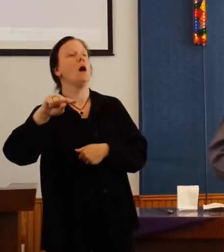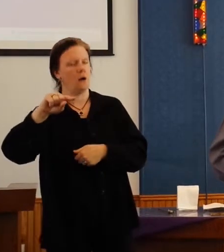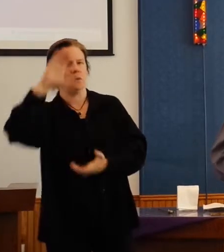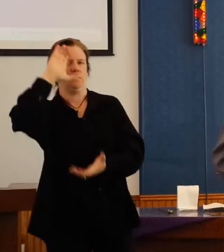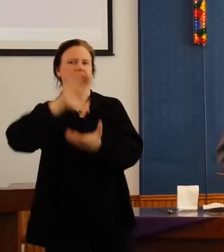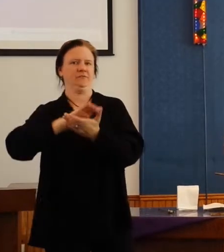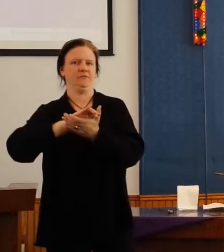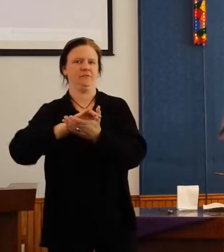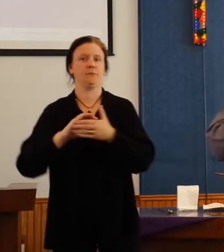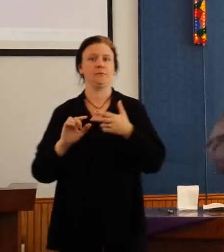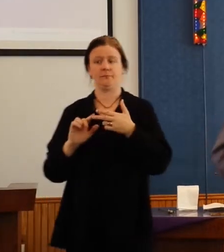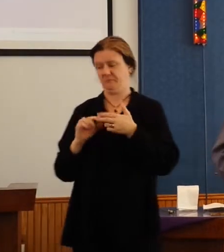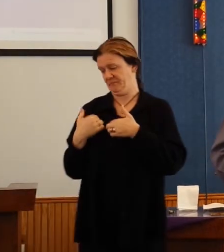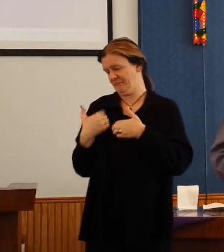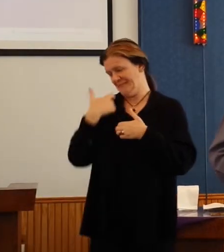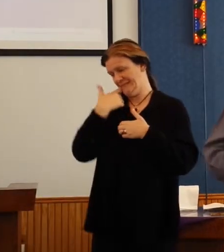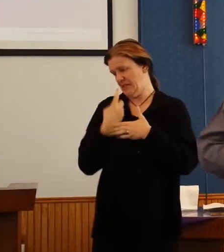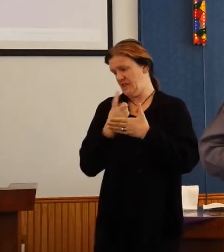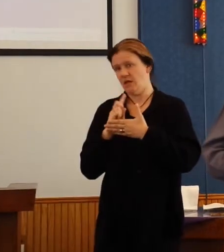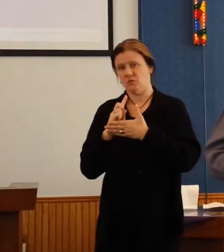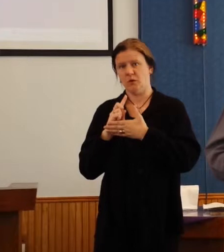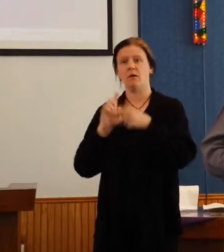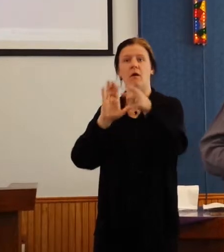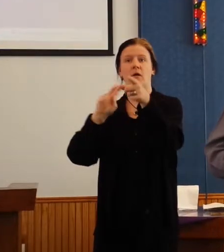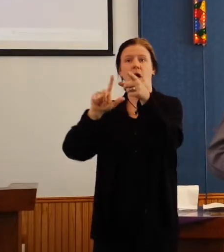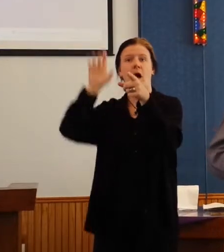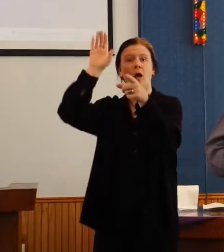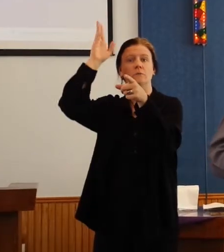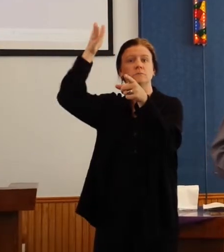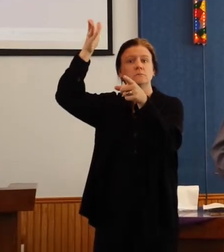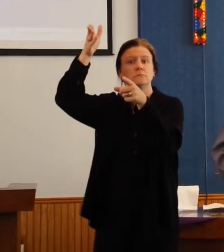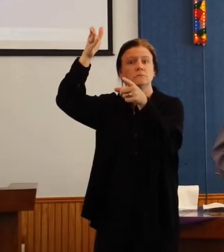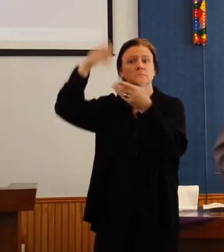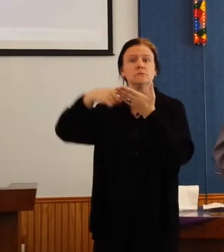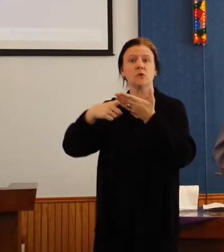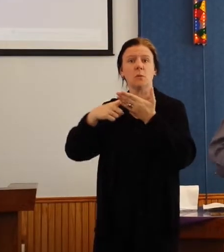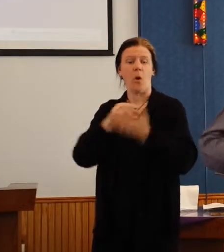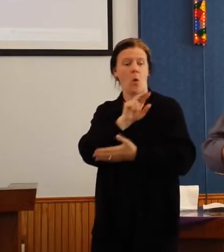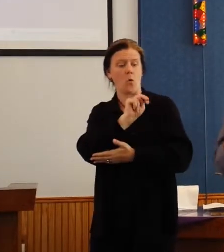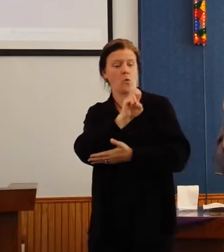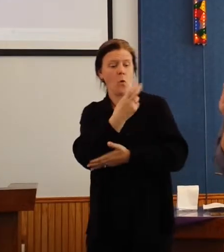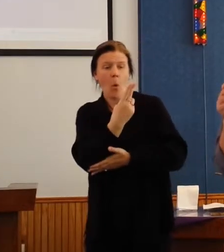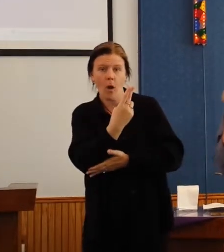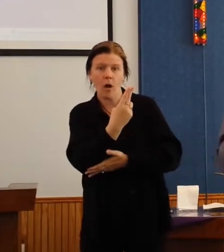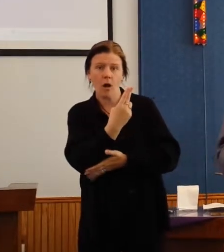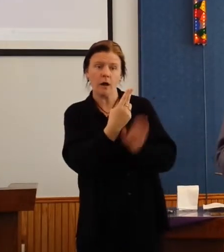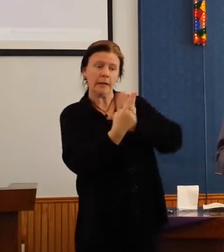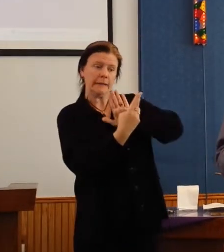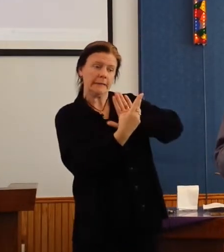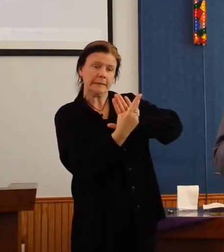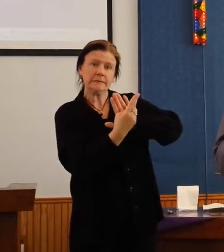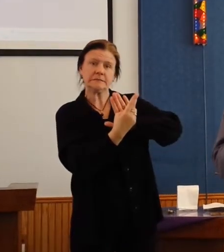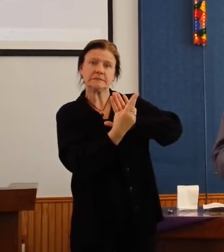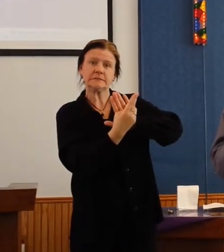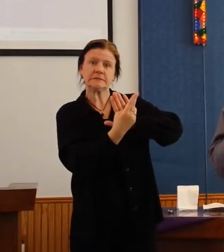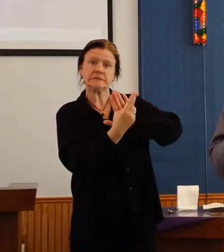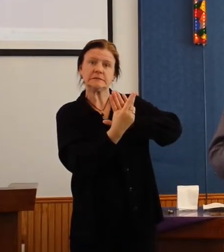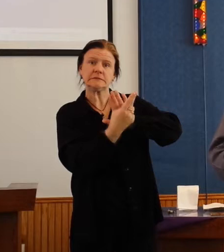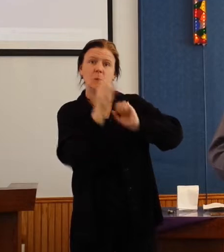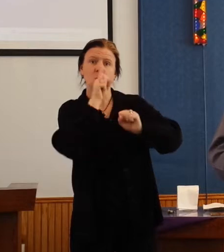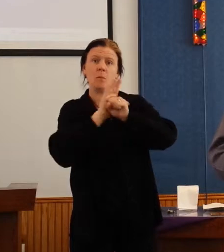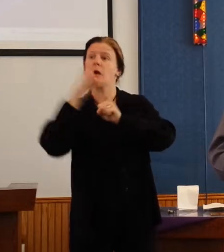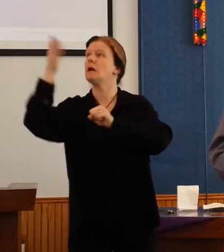And last week we heard from Carl about God's covenant with Noah and how God called Noah and